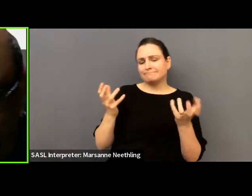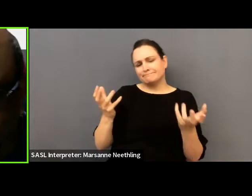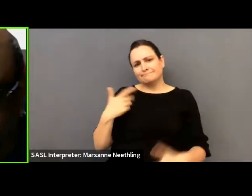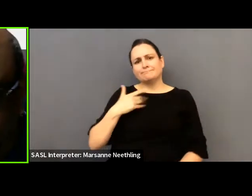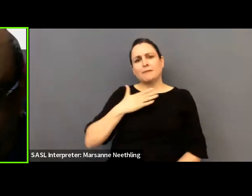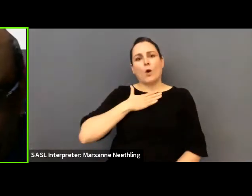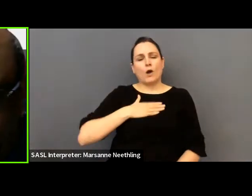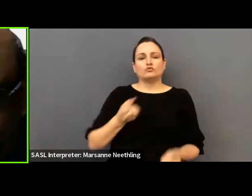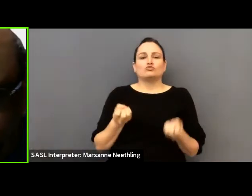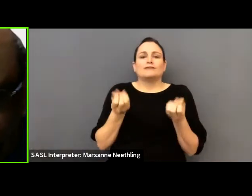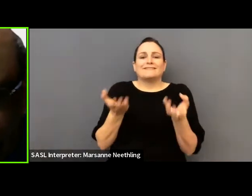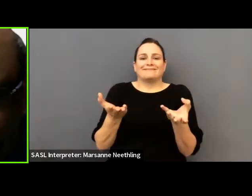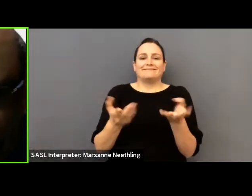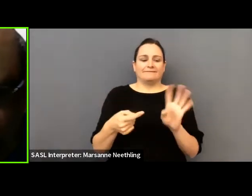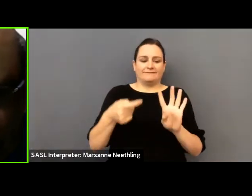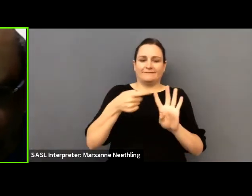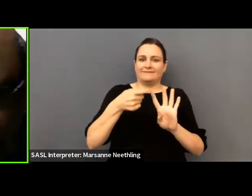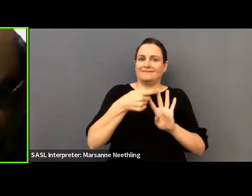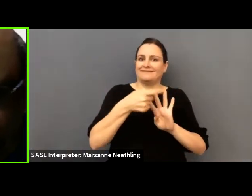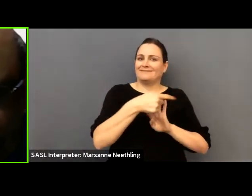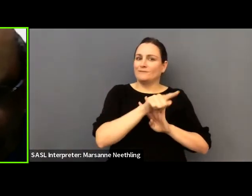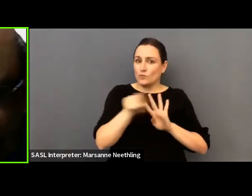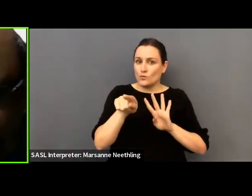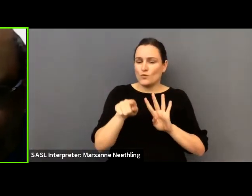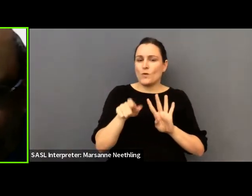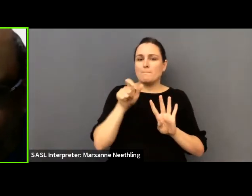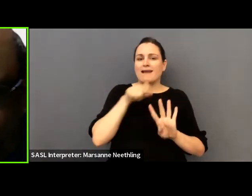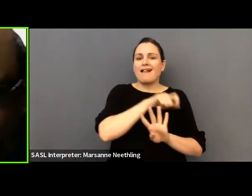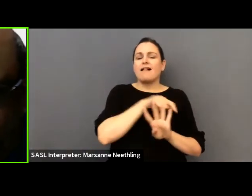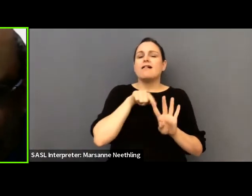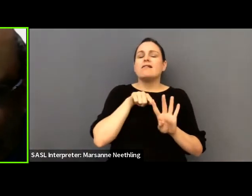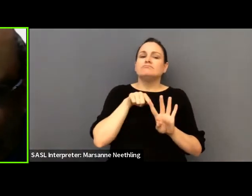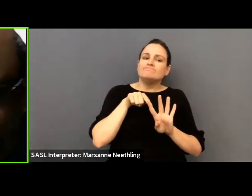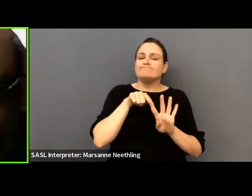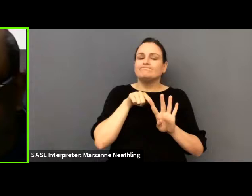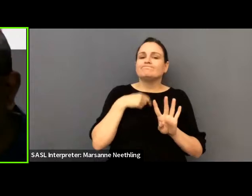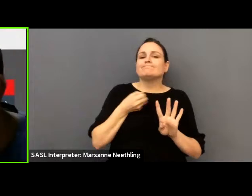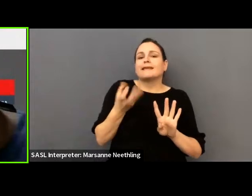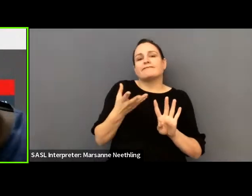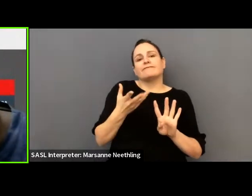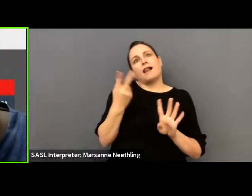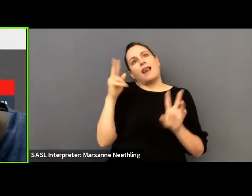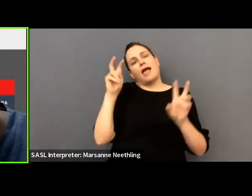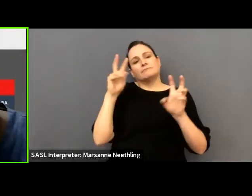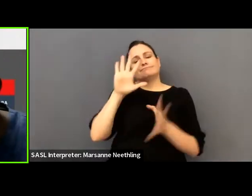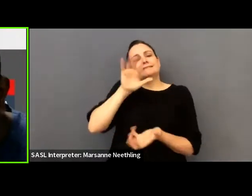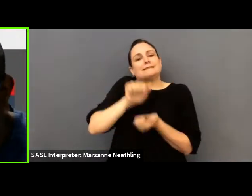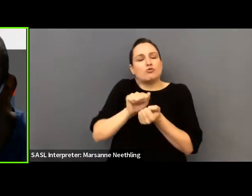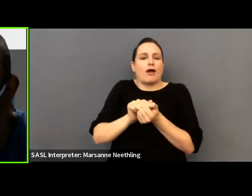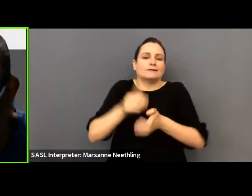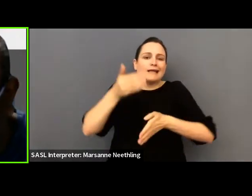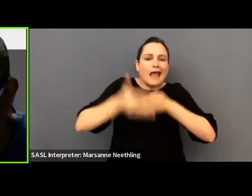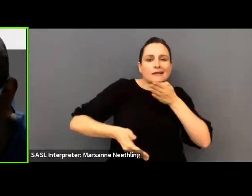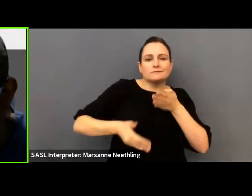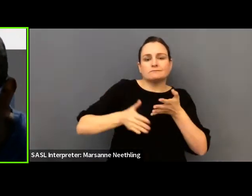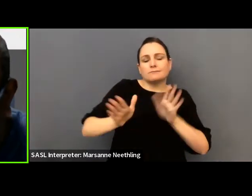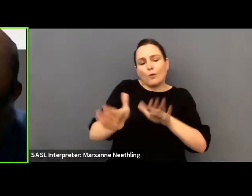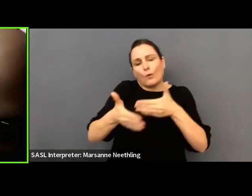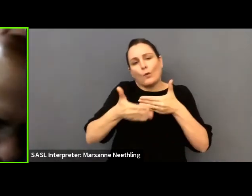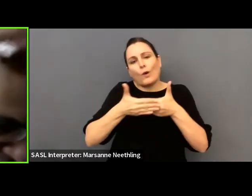closing remark and then to summarize and move on to the next session, because we do have a really